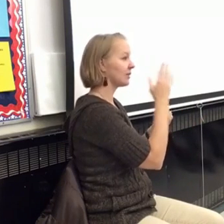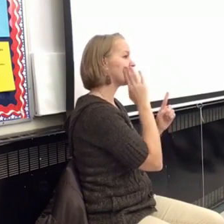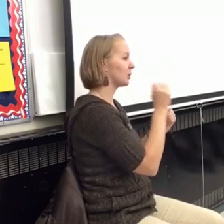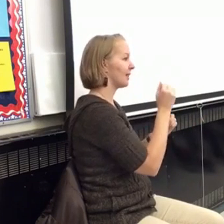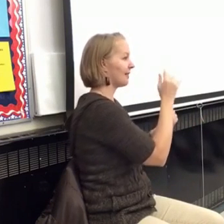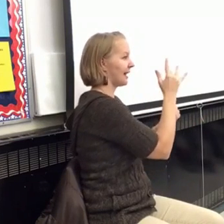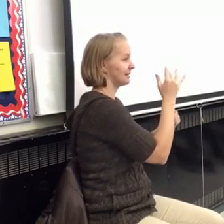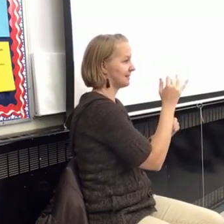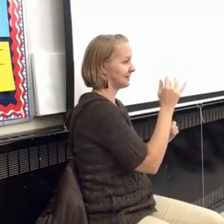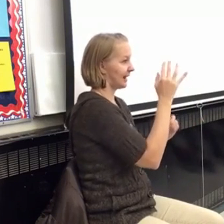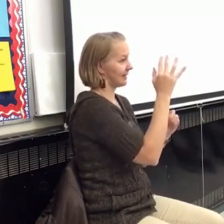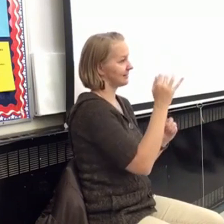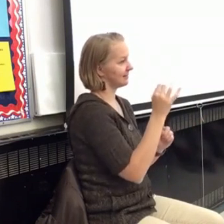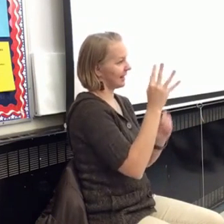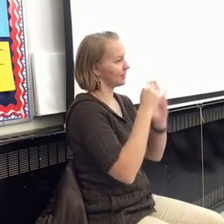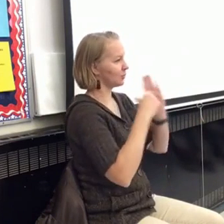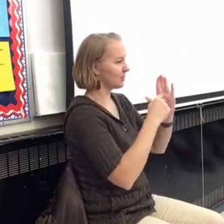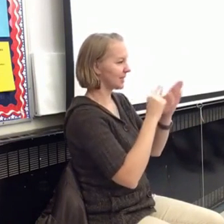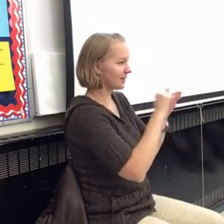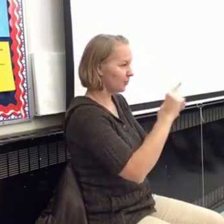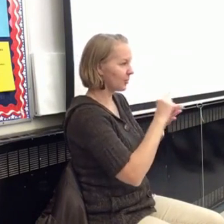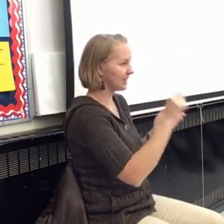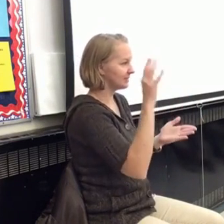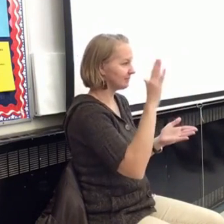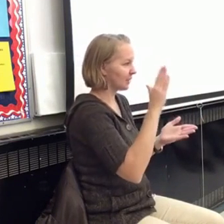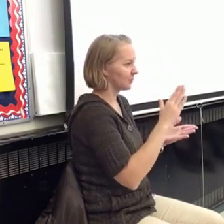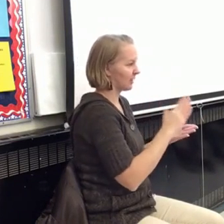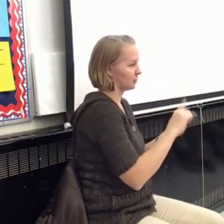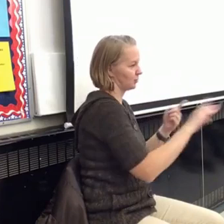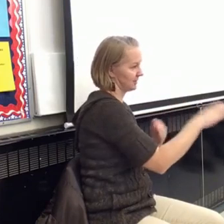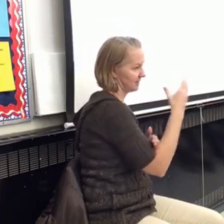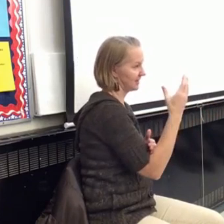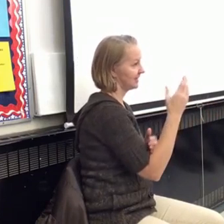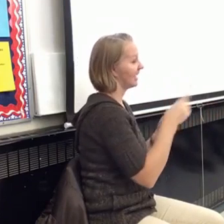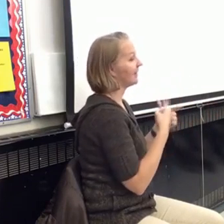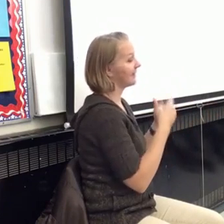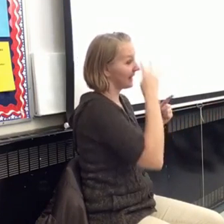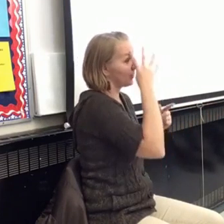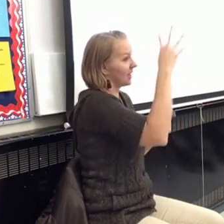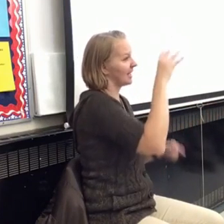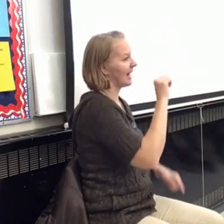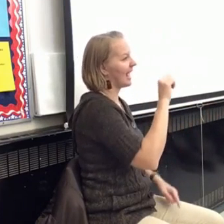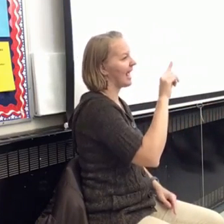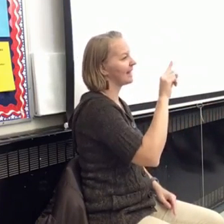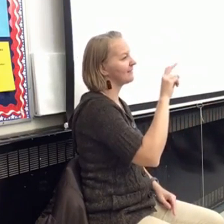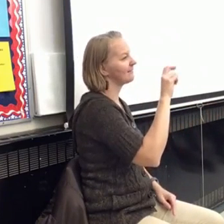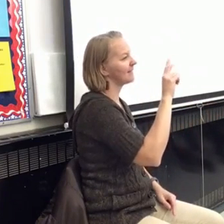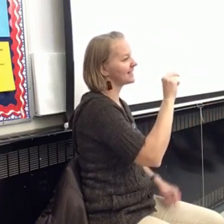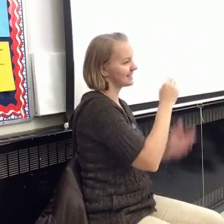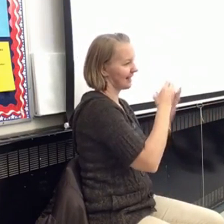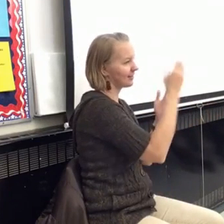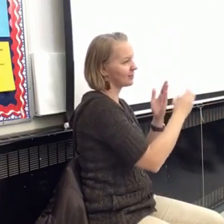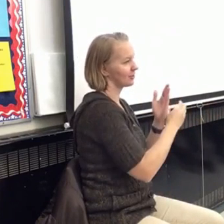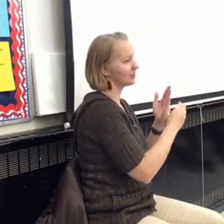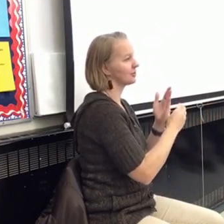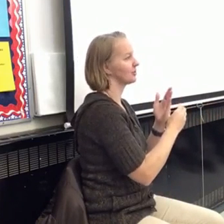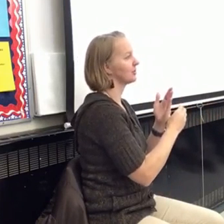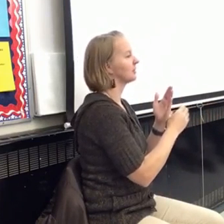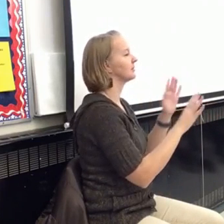then eventually it would be Christmas. They also had the invention of Advent calendars. So what they had with the Advent calendars